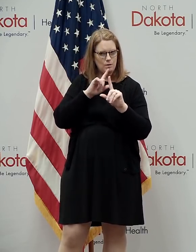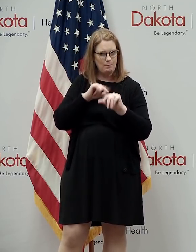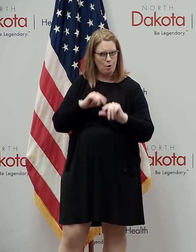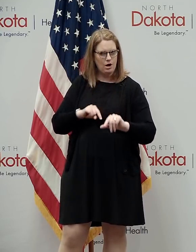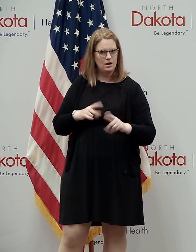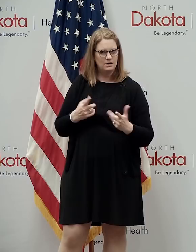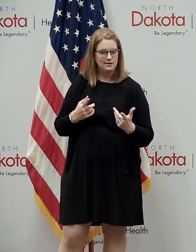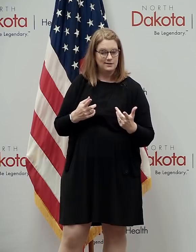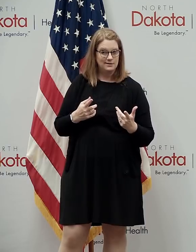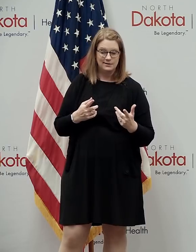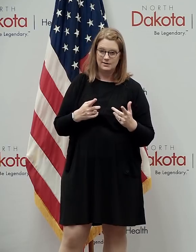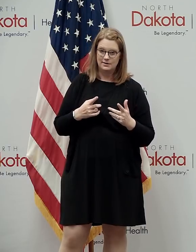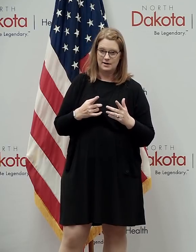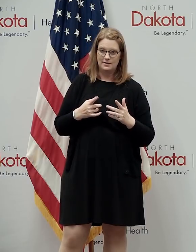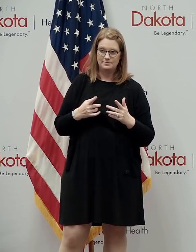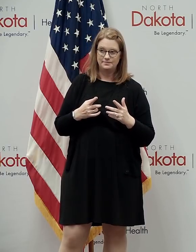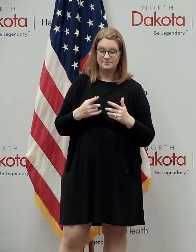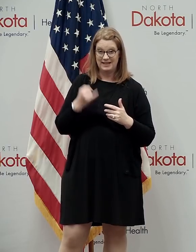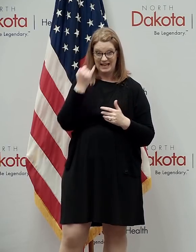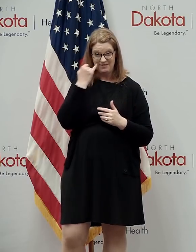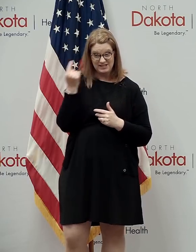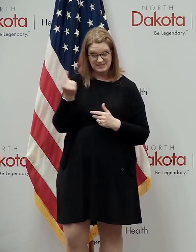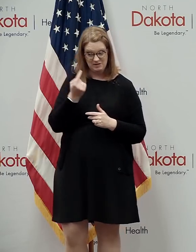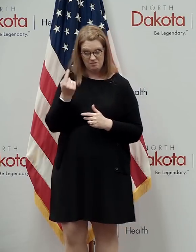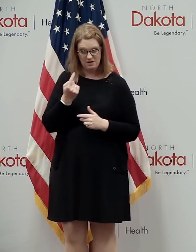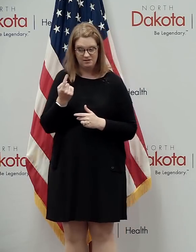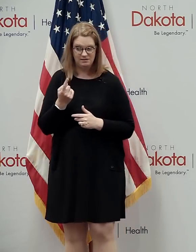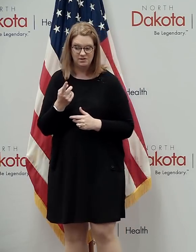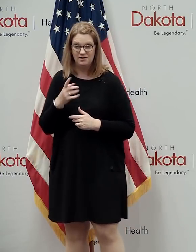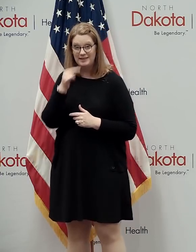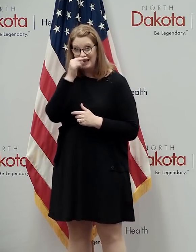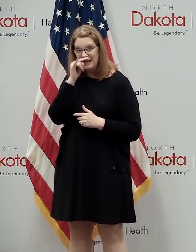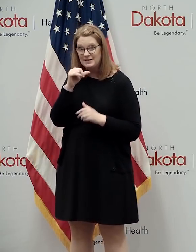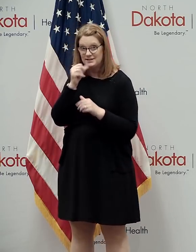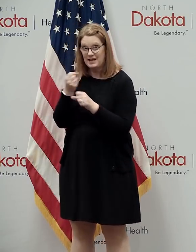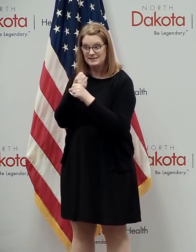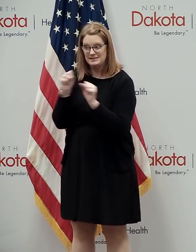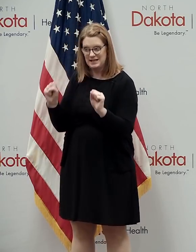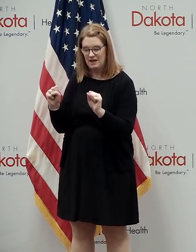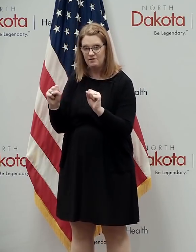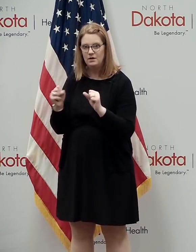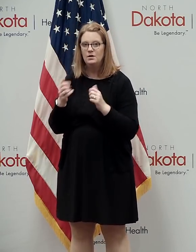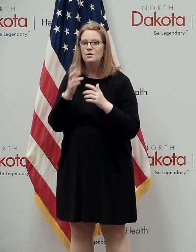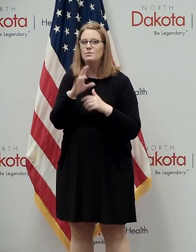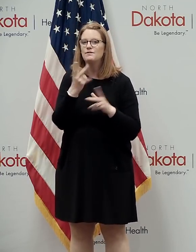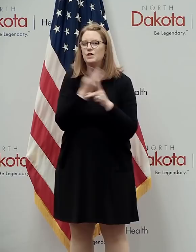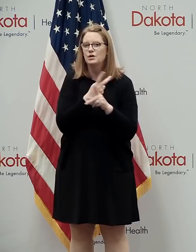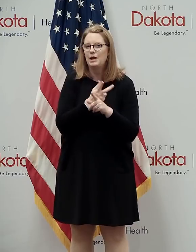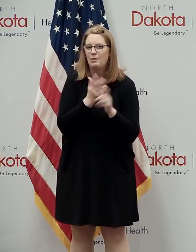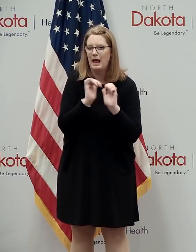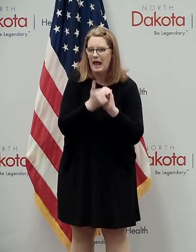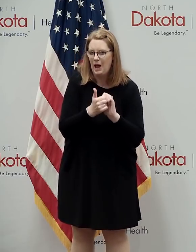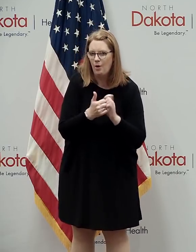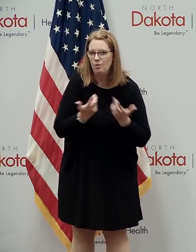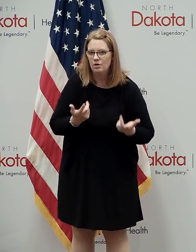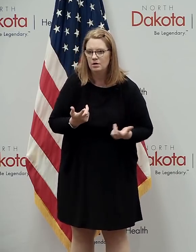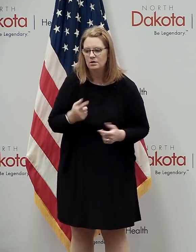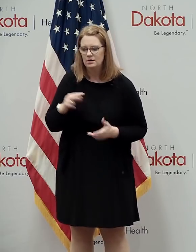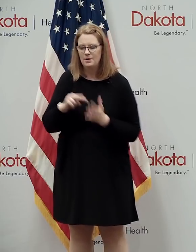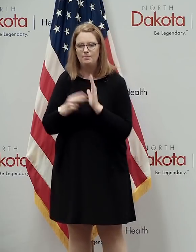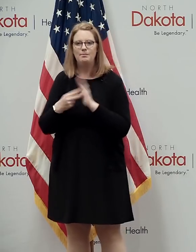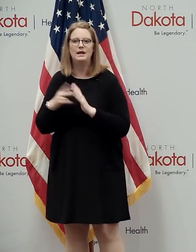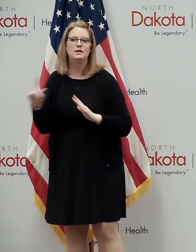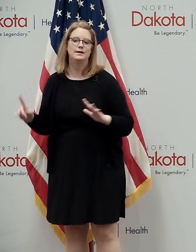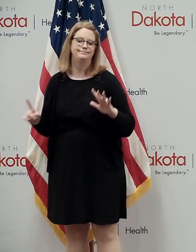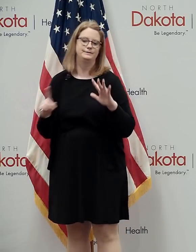this is where if kids are in an unsafe environment, the most frequent way that we find out about that is because that they're, you know, getting into